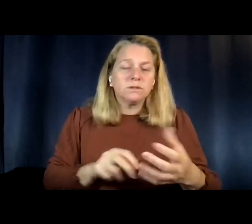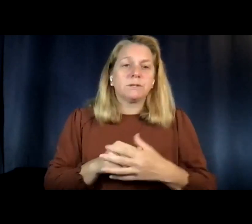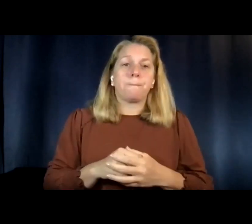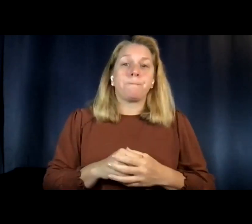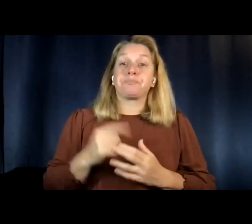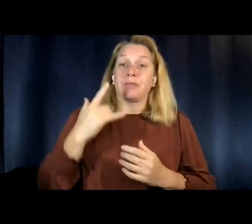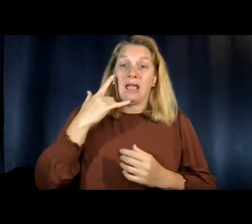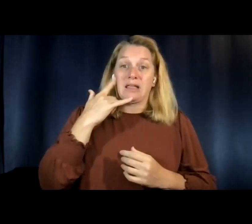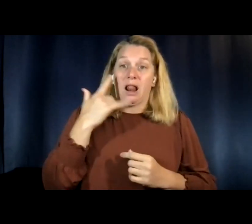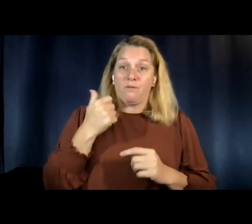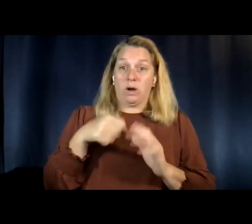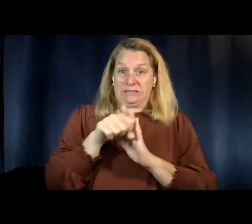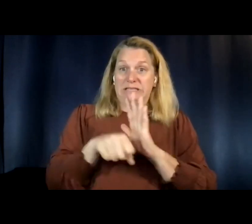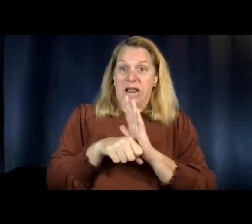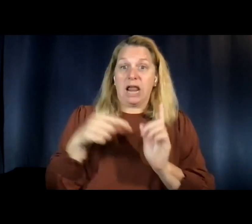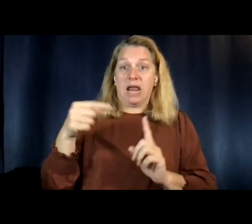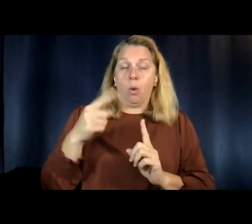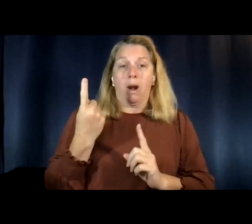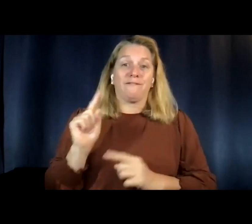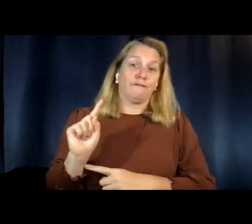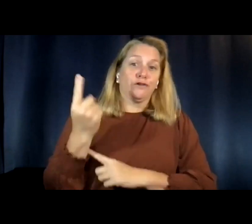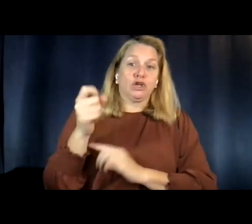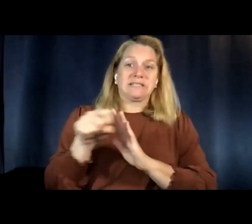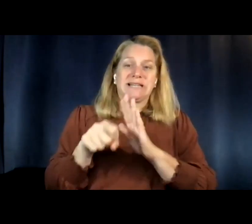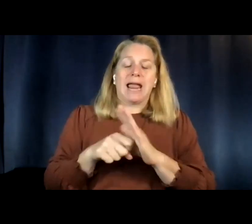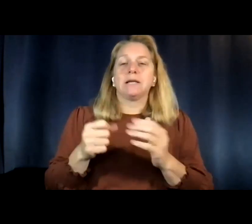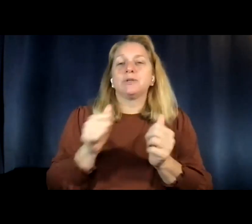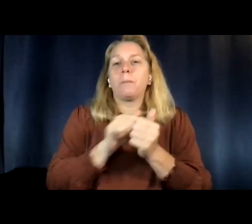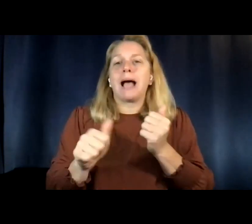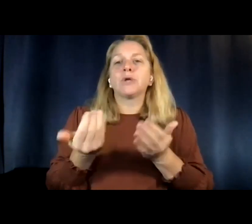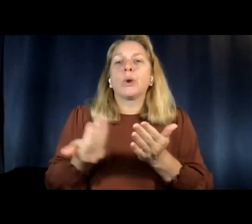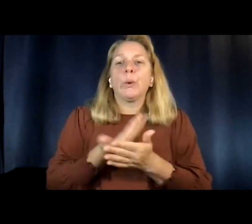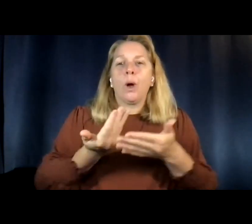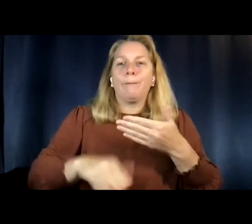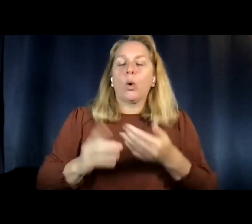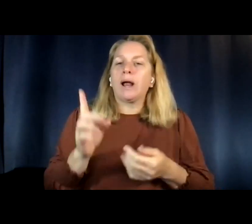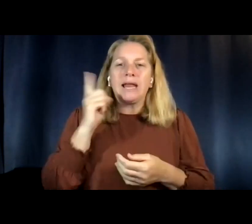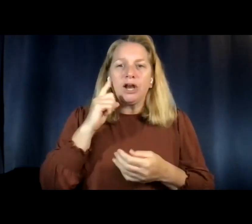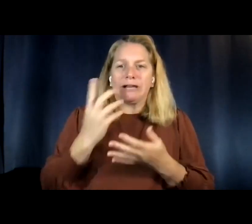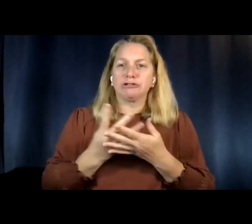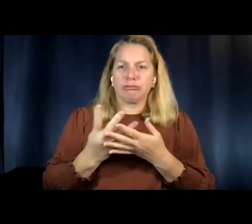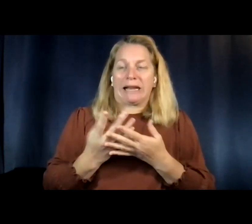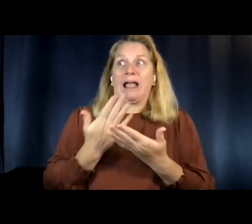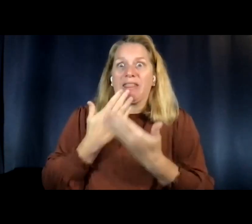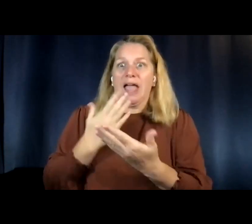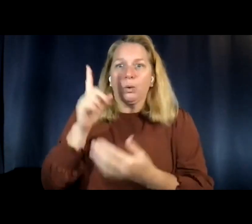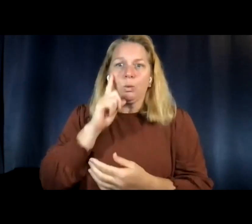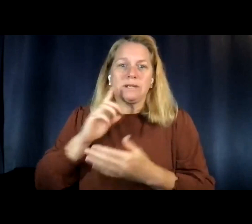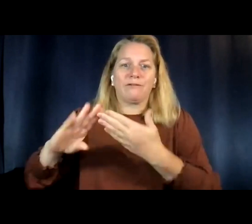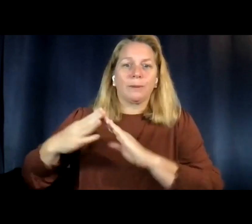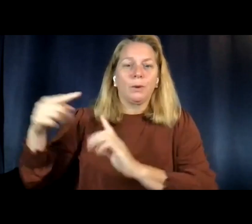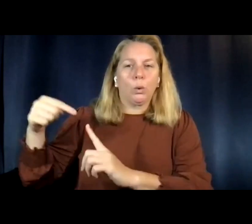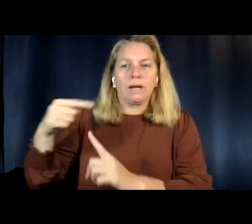California was one of the first states to pass newborn hearing screening, and that was thanks to the deaf community, especially